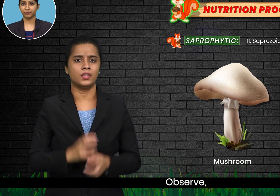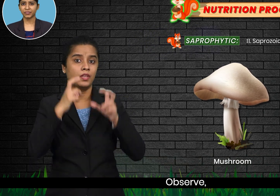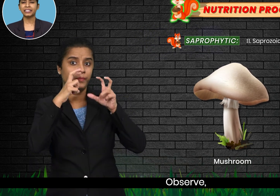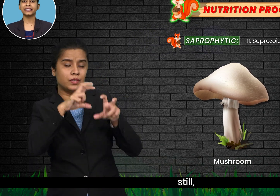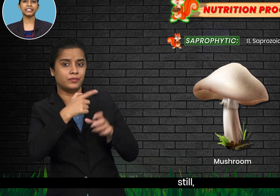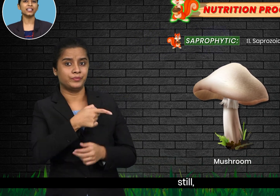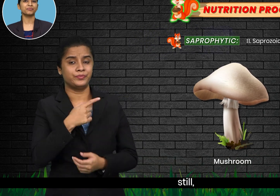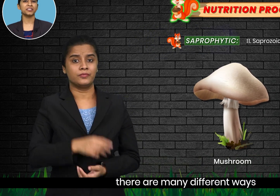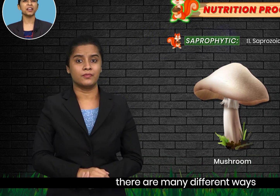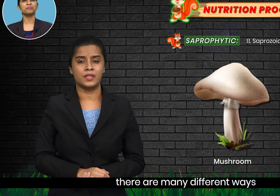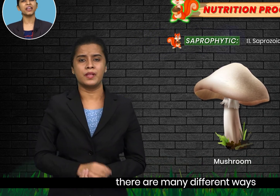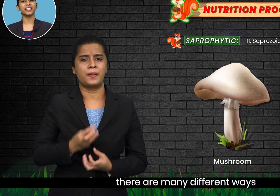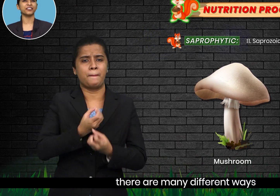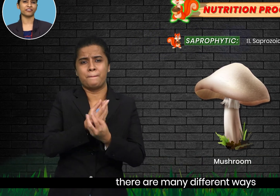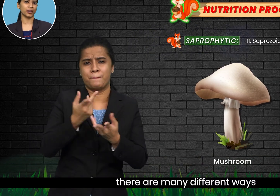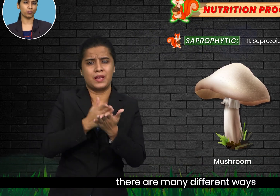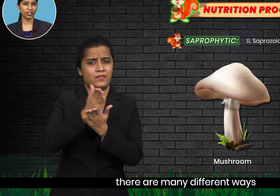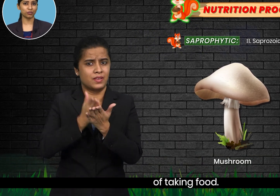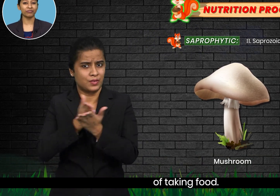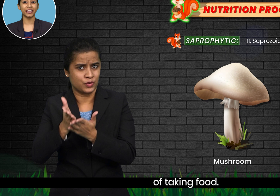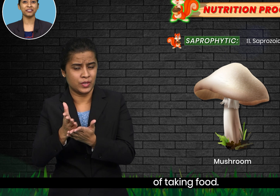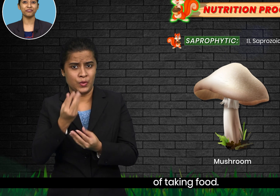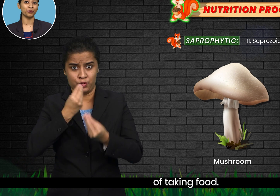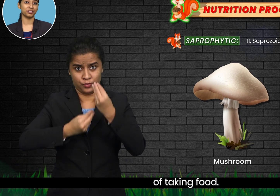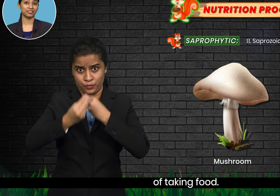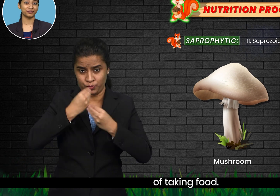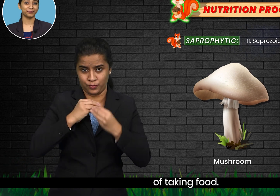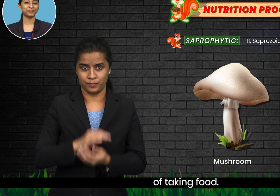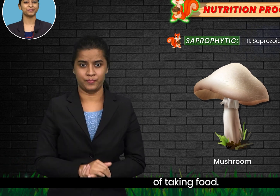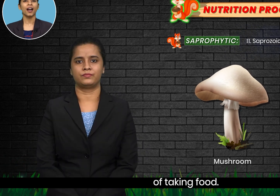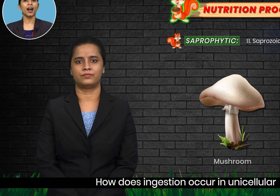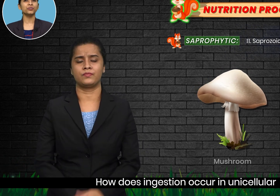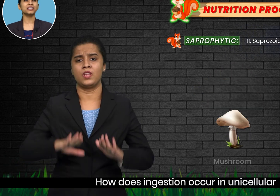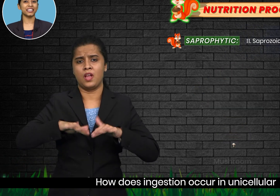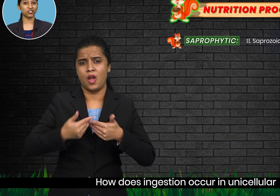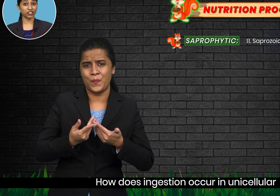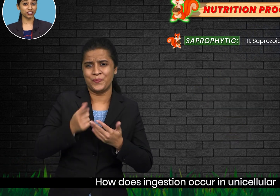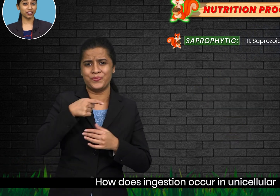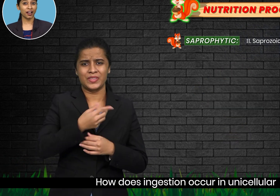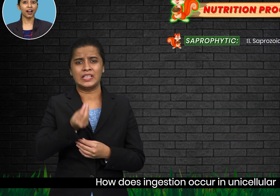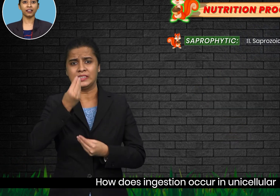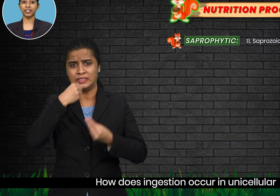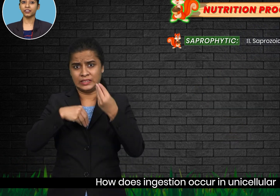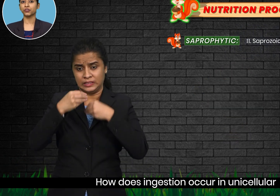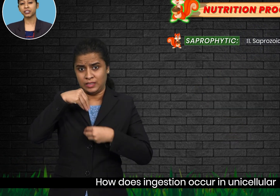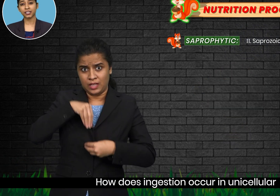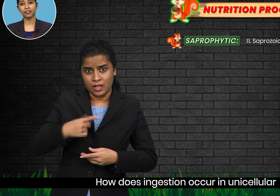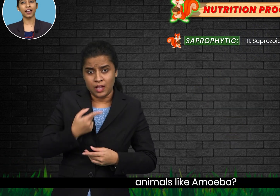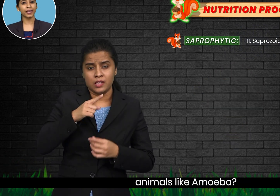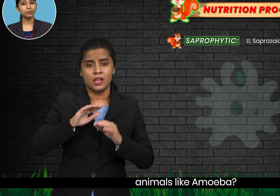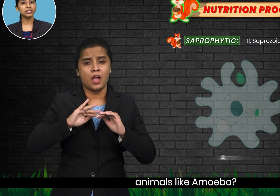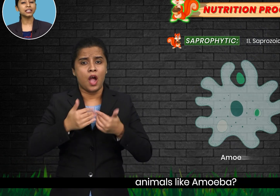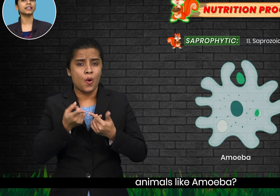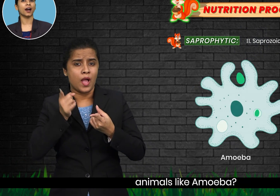Observe, still there are many different ways of taking food. How does ingestion occur in